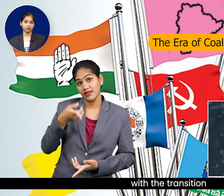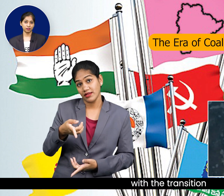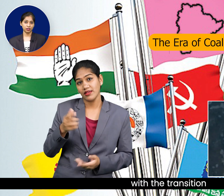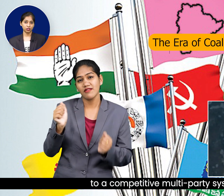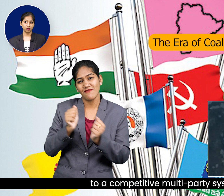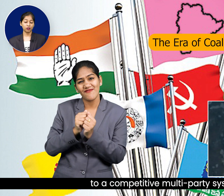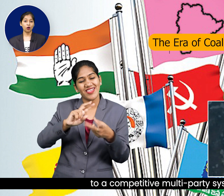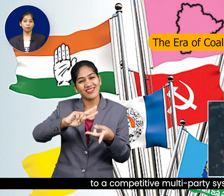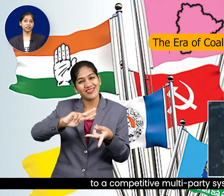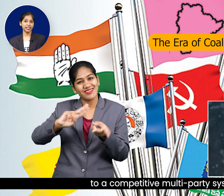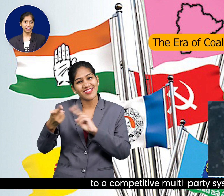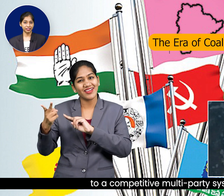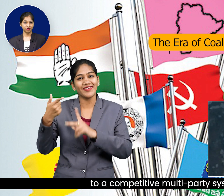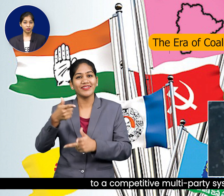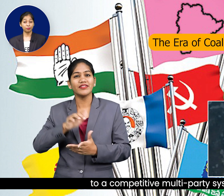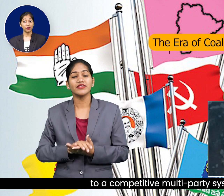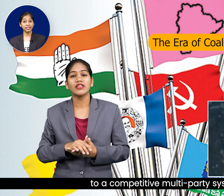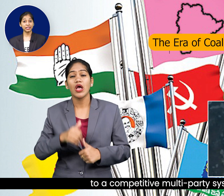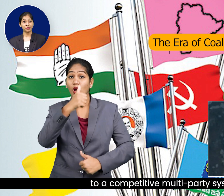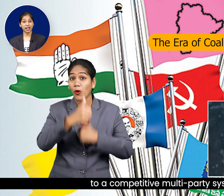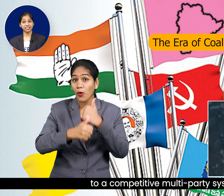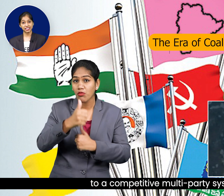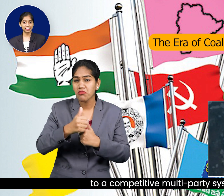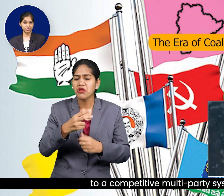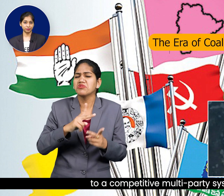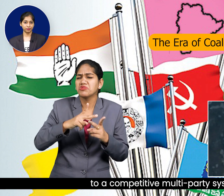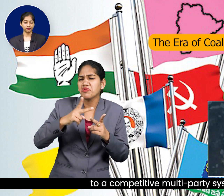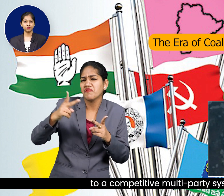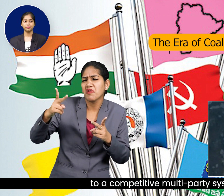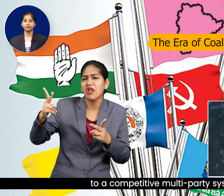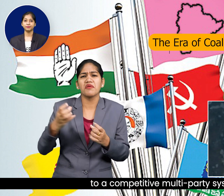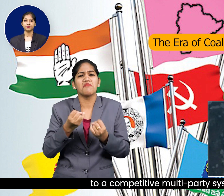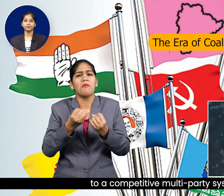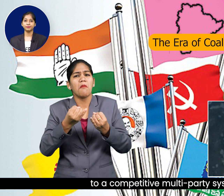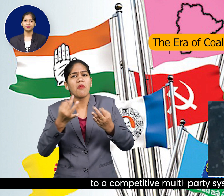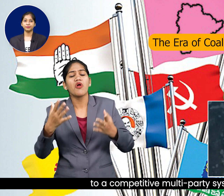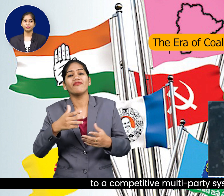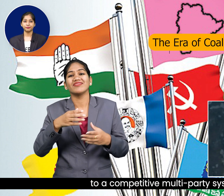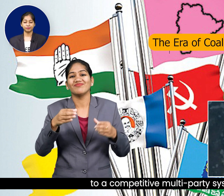transition to a competitive multi-party system.